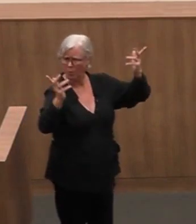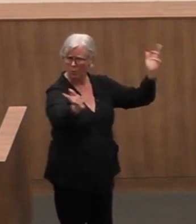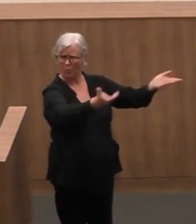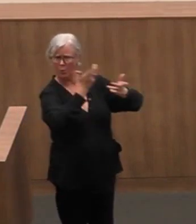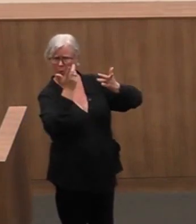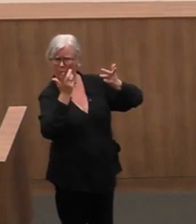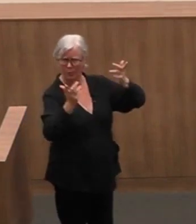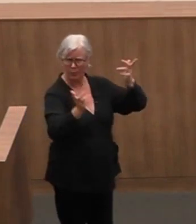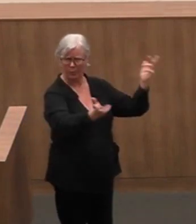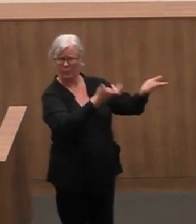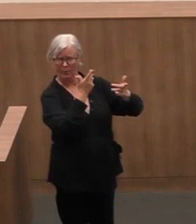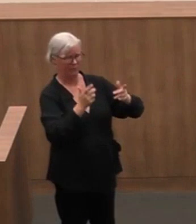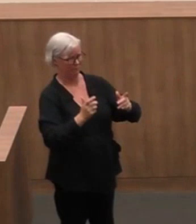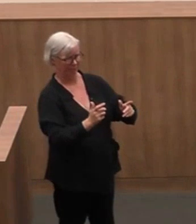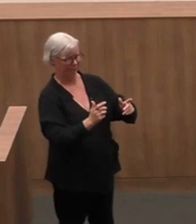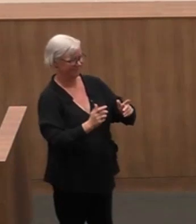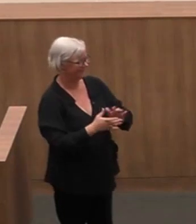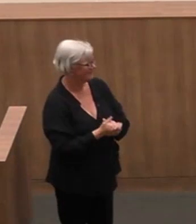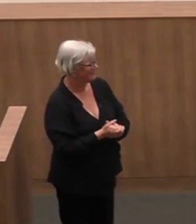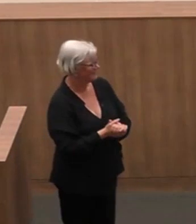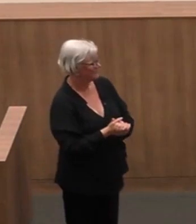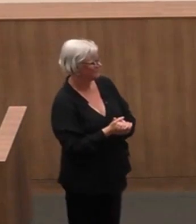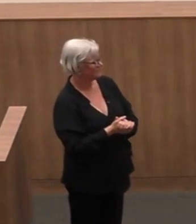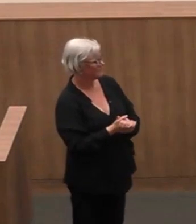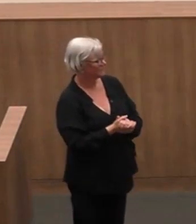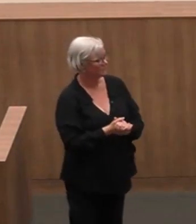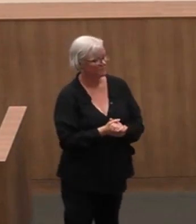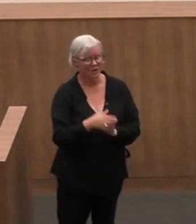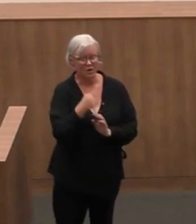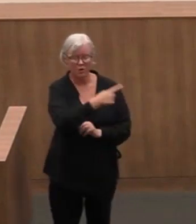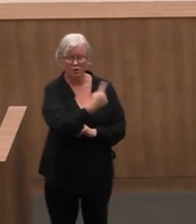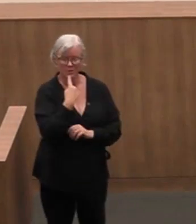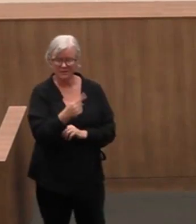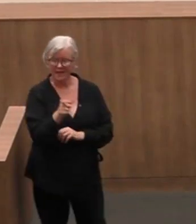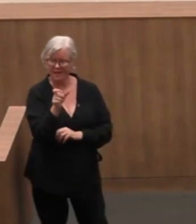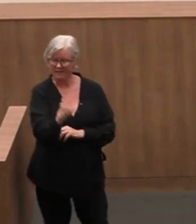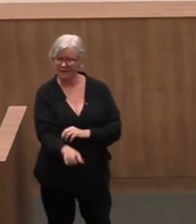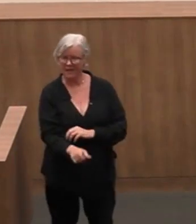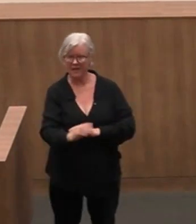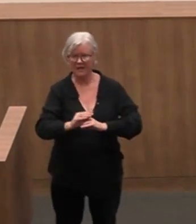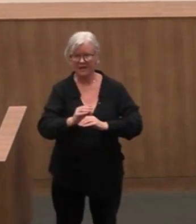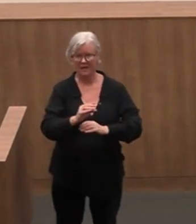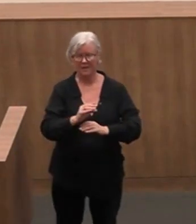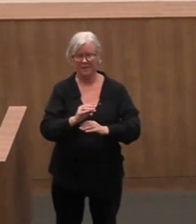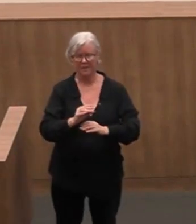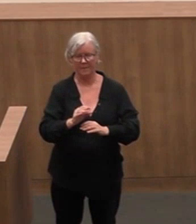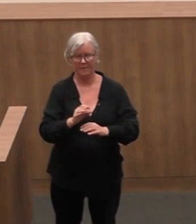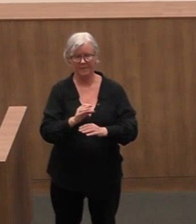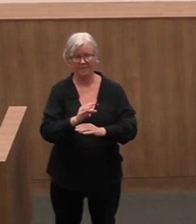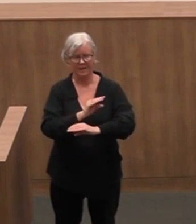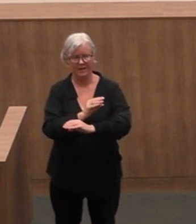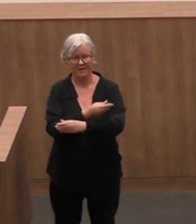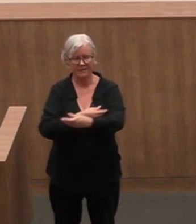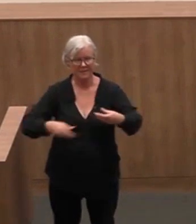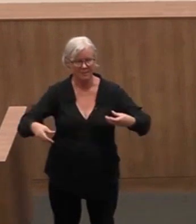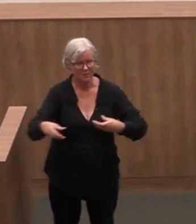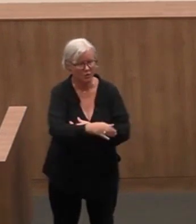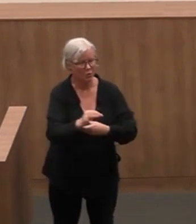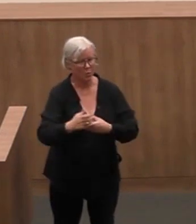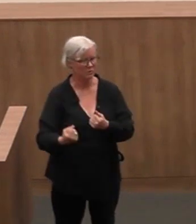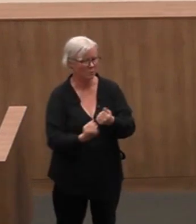legislative framework allows for a substitute decision maker rather than supporting an individual to make